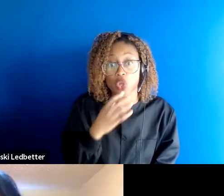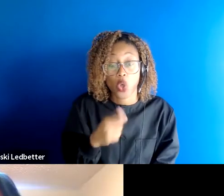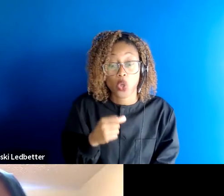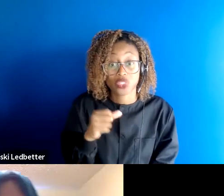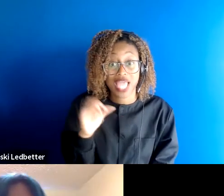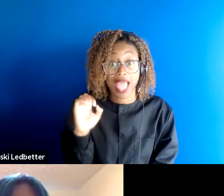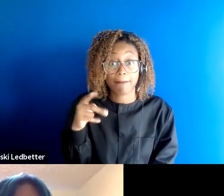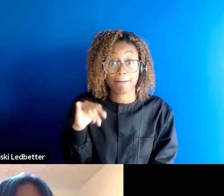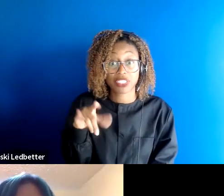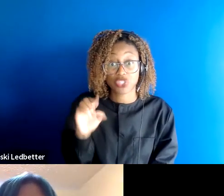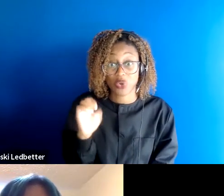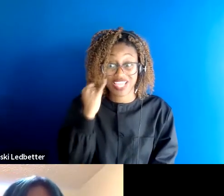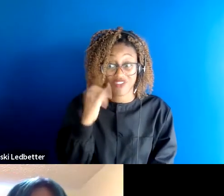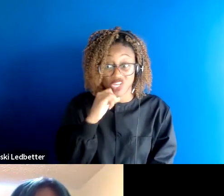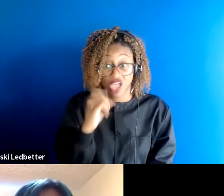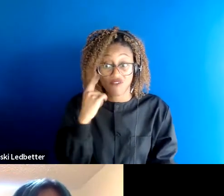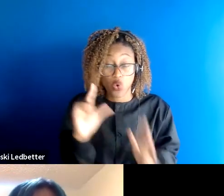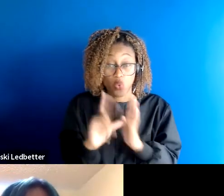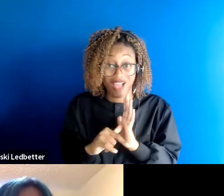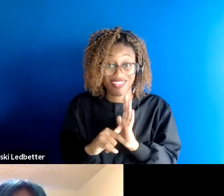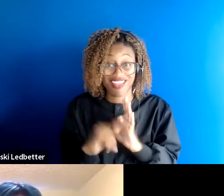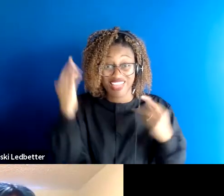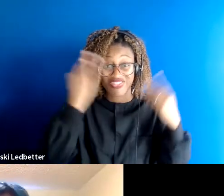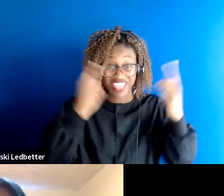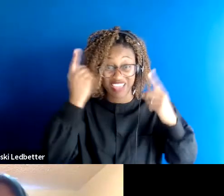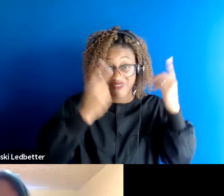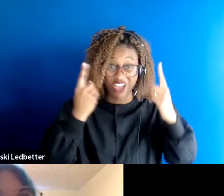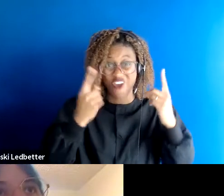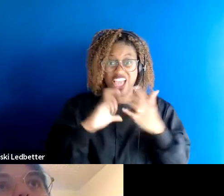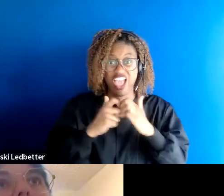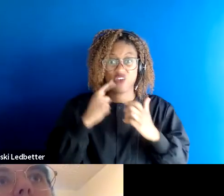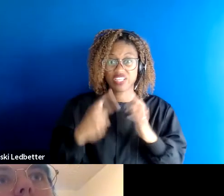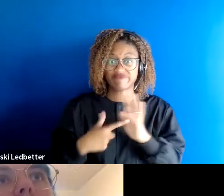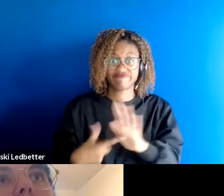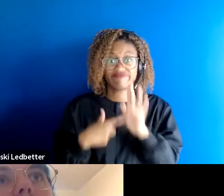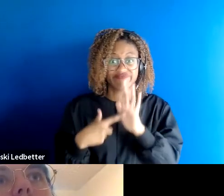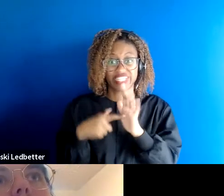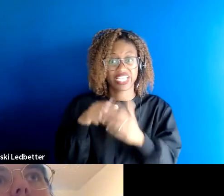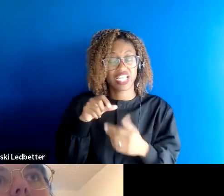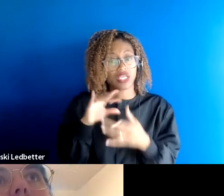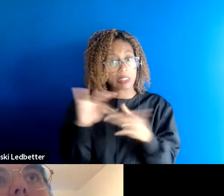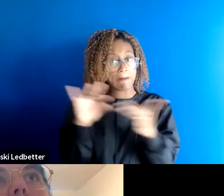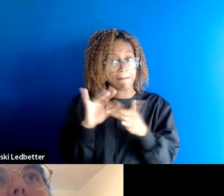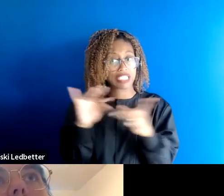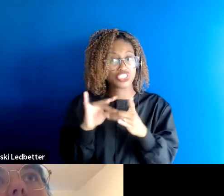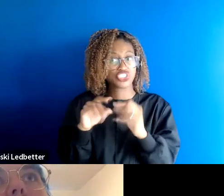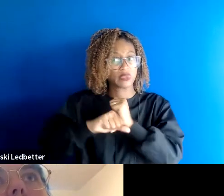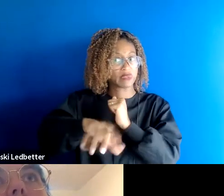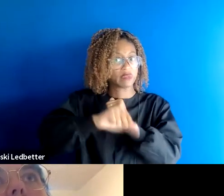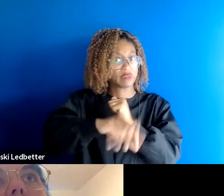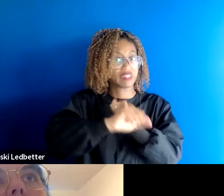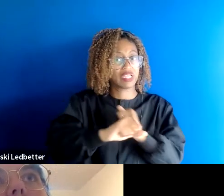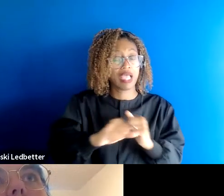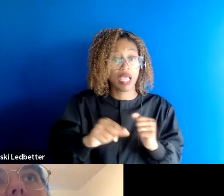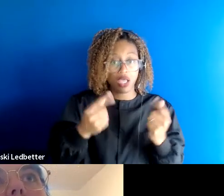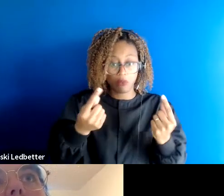haven't for a while, and think about the ways in which it is sending narratives and to